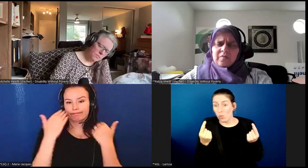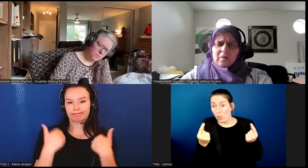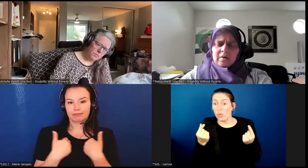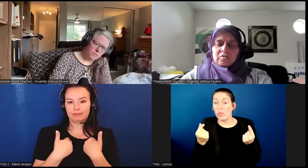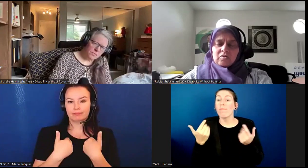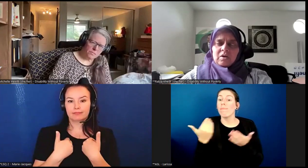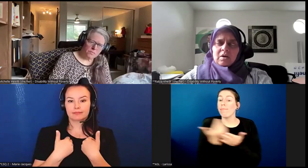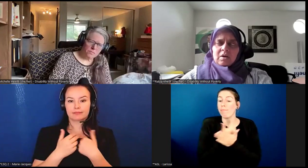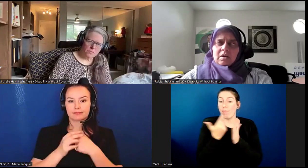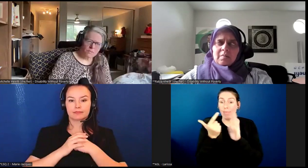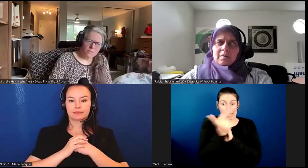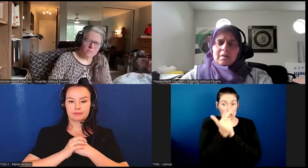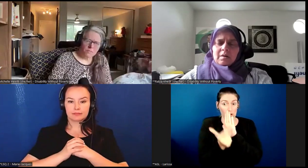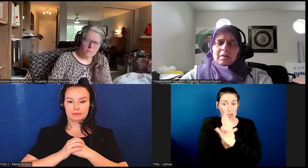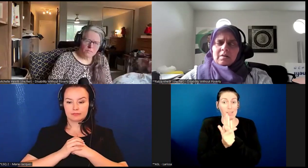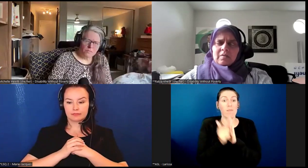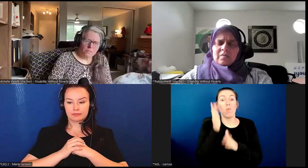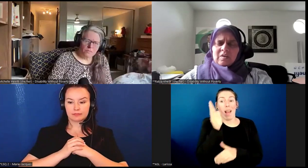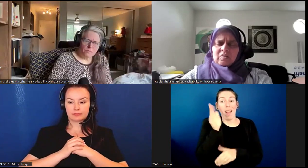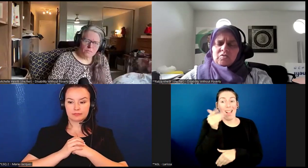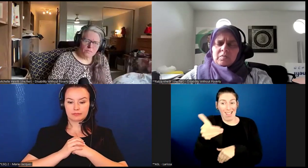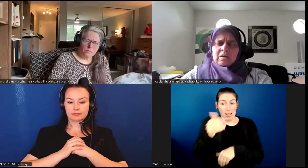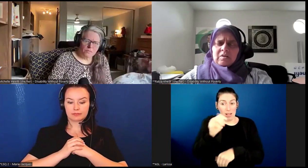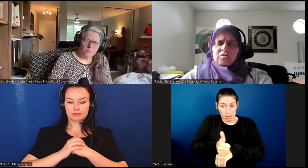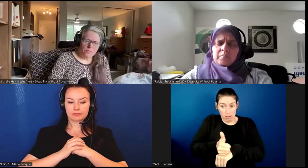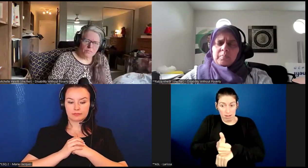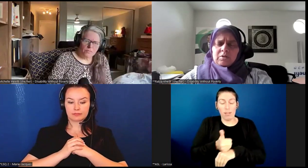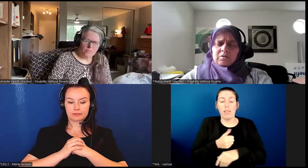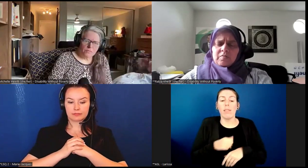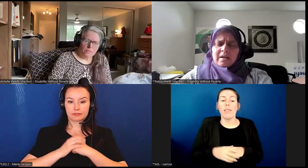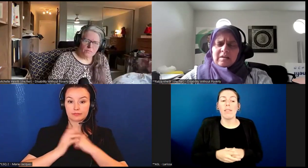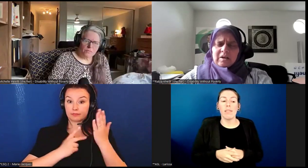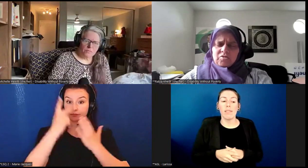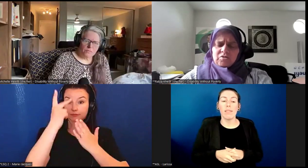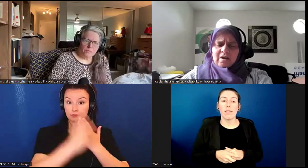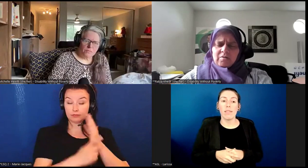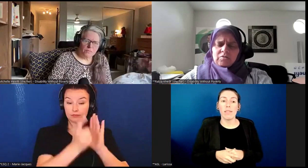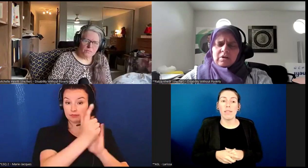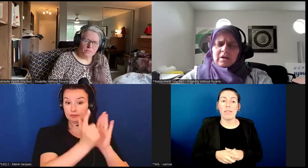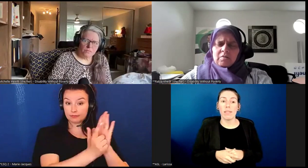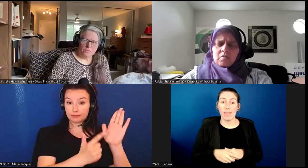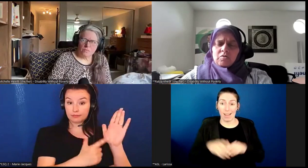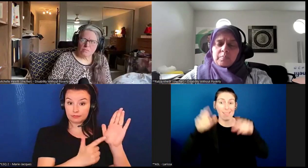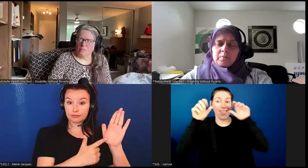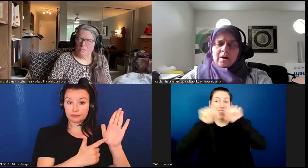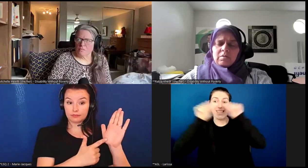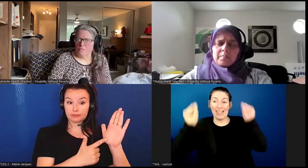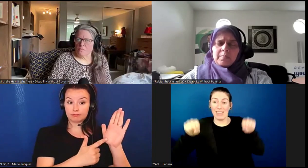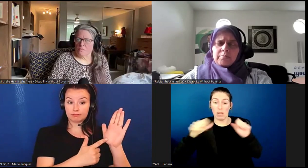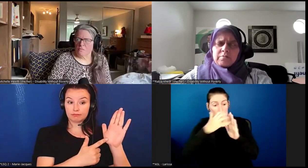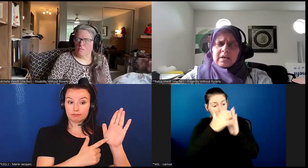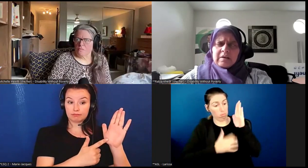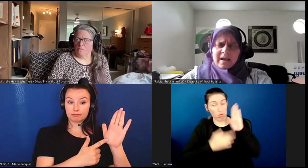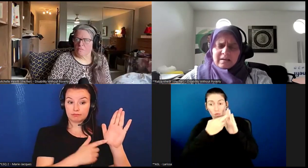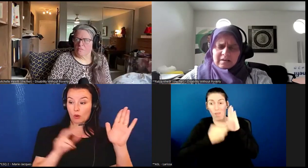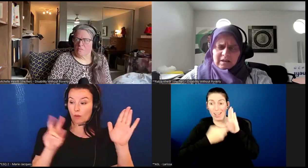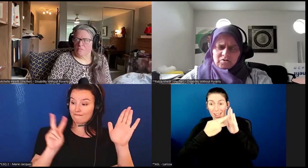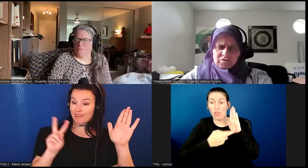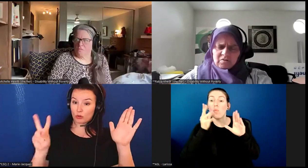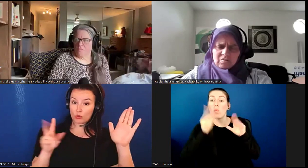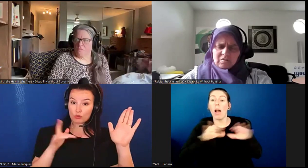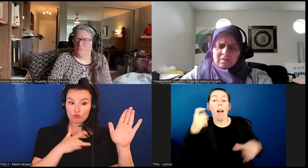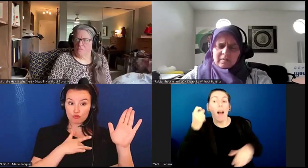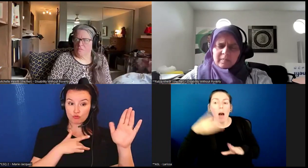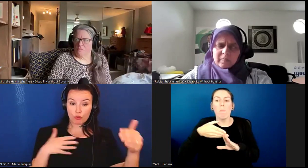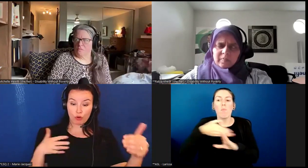into force. The system needs to put the regulations out. So they are going to put out the